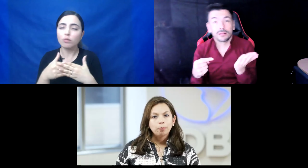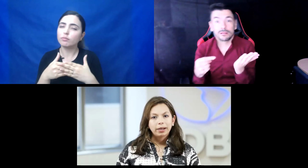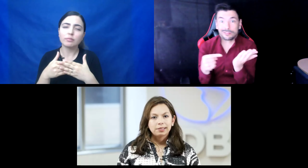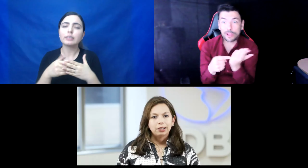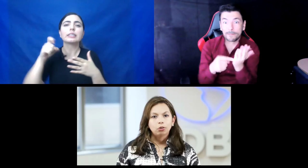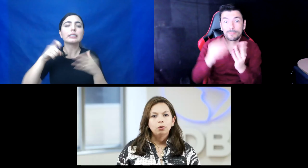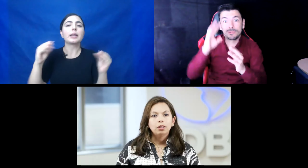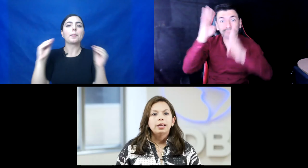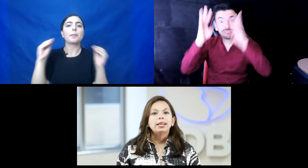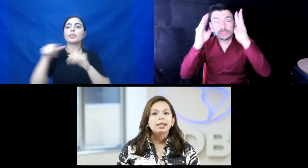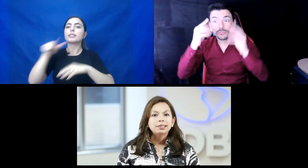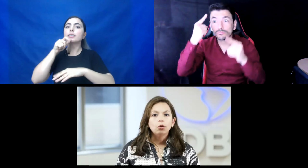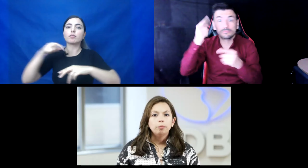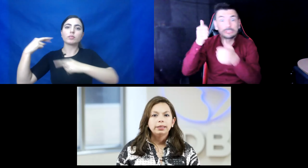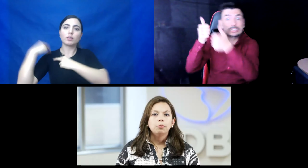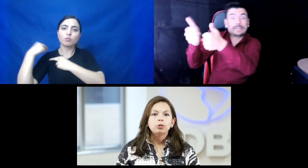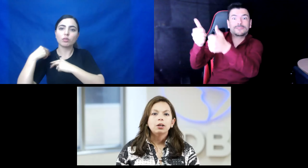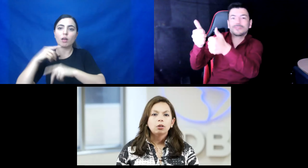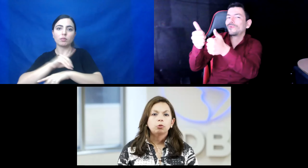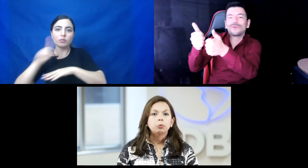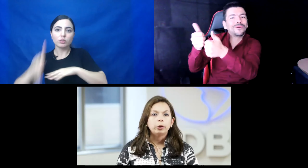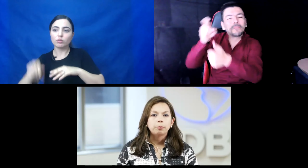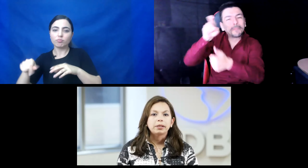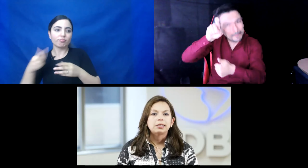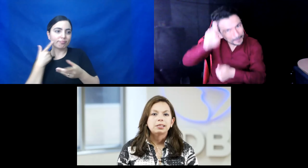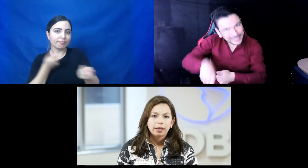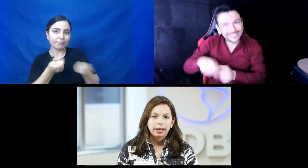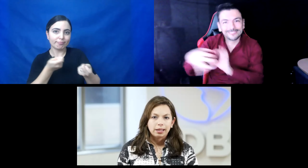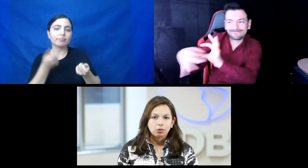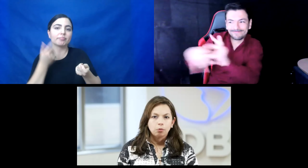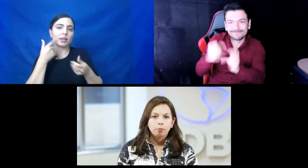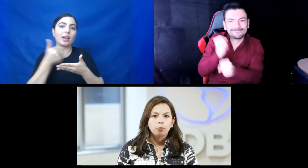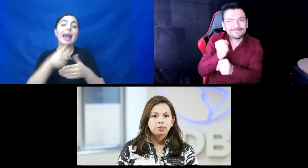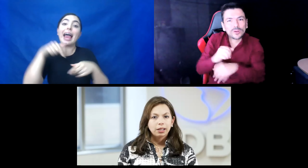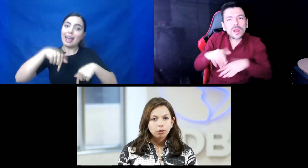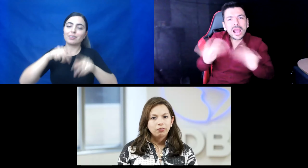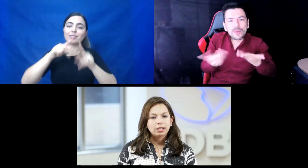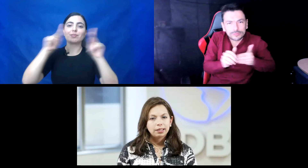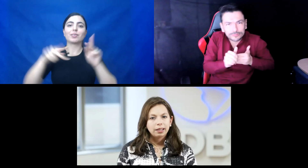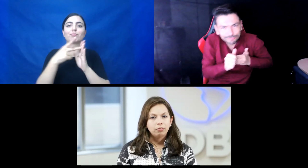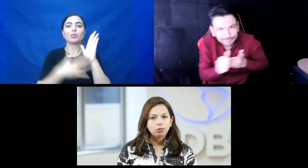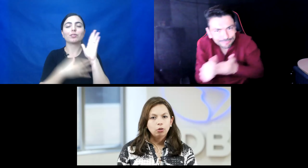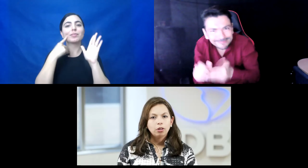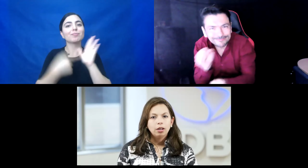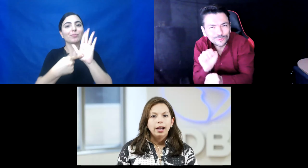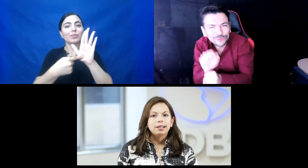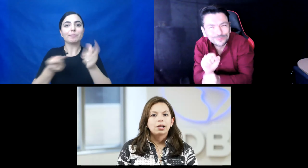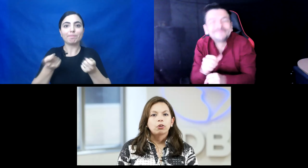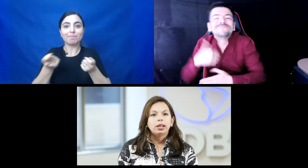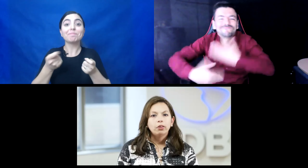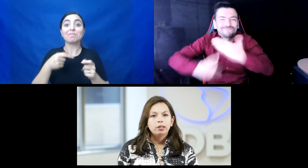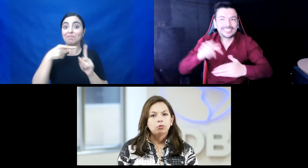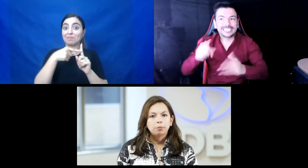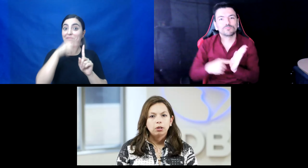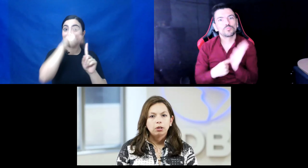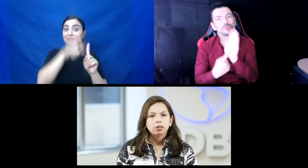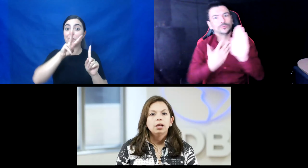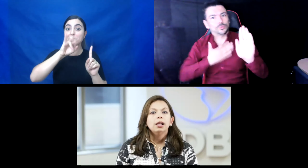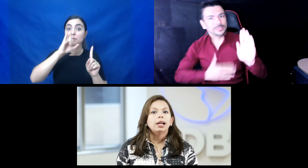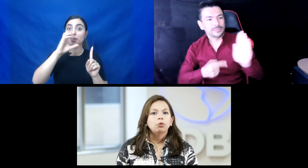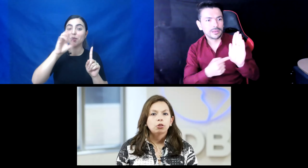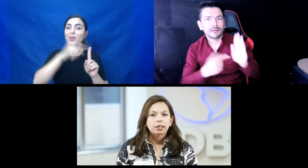Technology cannot automatically resolve complex issues. They need direction for us to be able to be successful. And that's what we're trying to